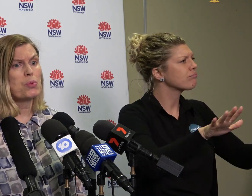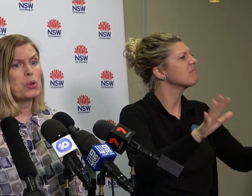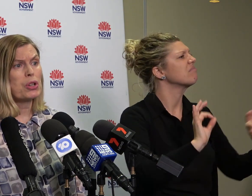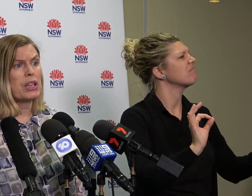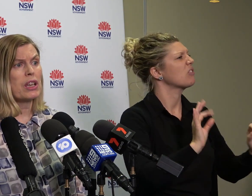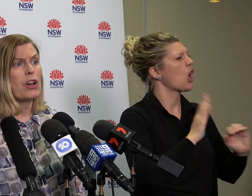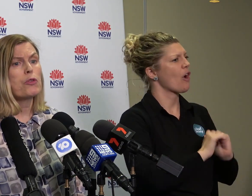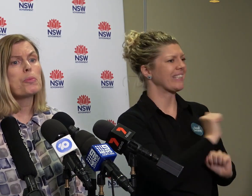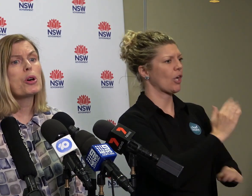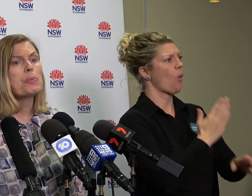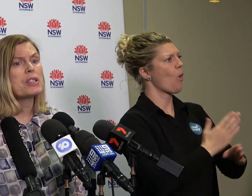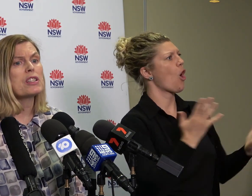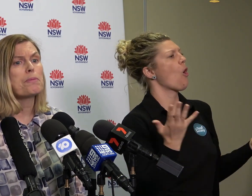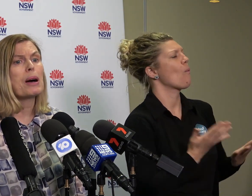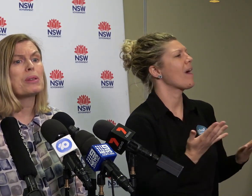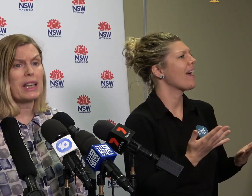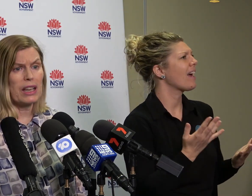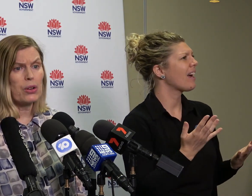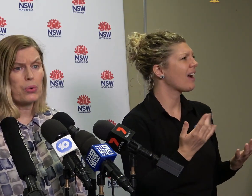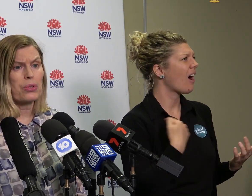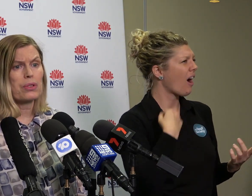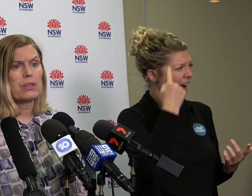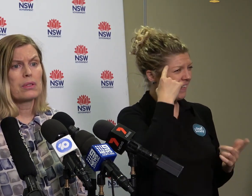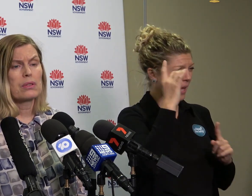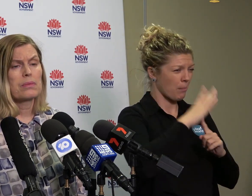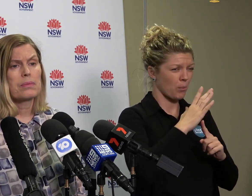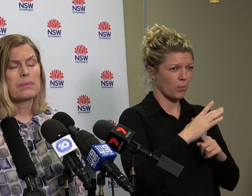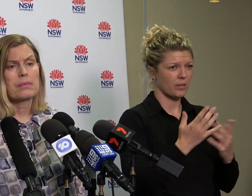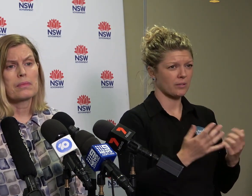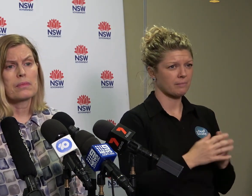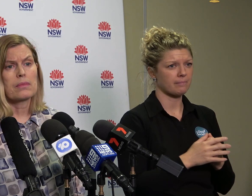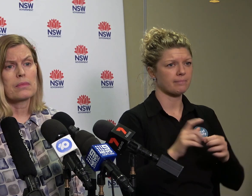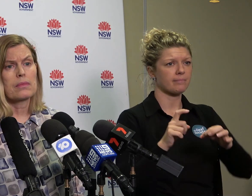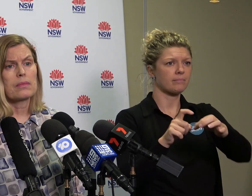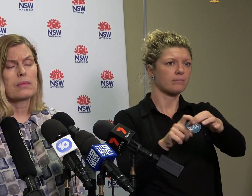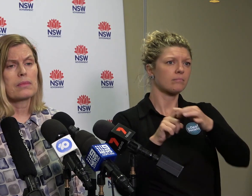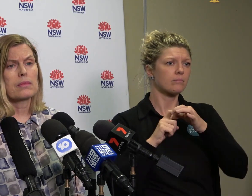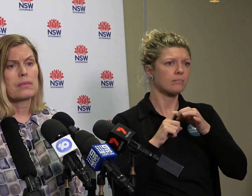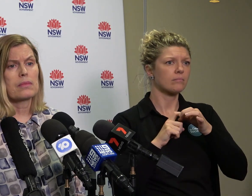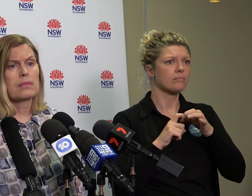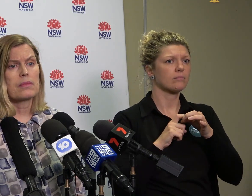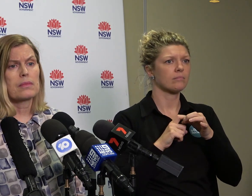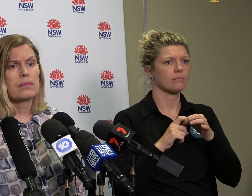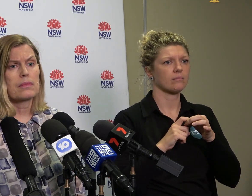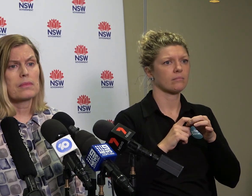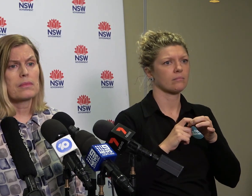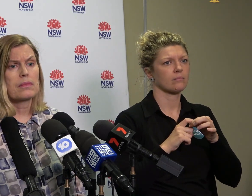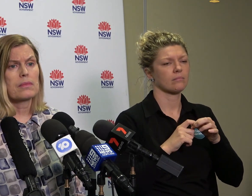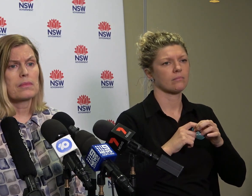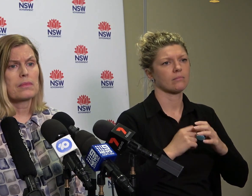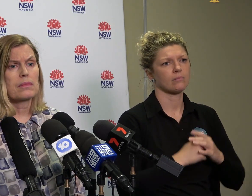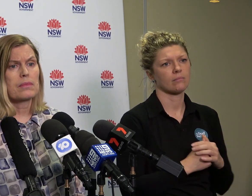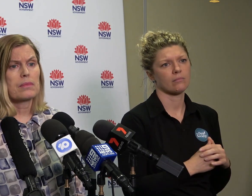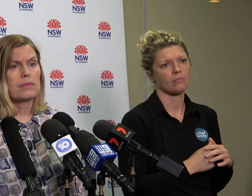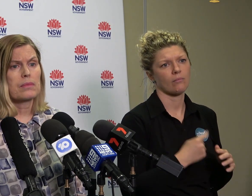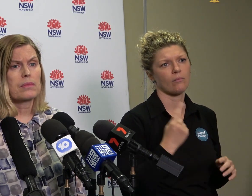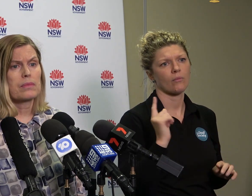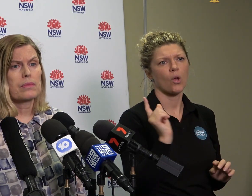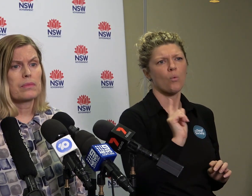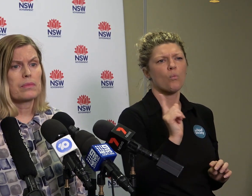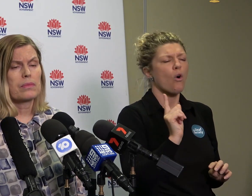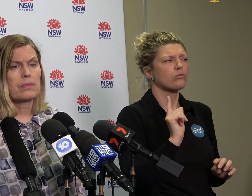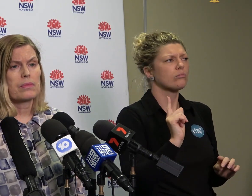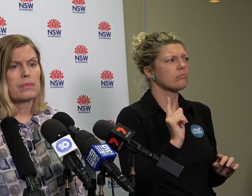about where he's working for the purposes of public health. So what's those that he's come in contact with, what's the procedure?